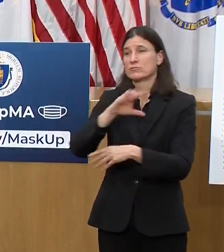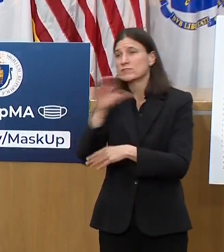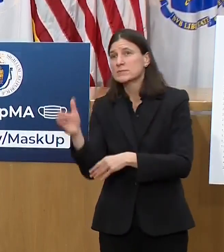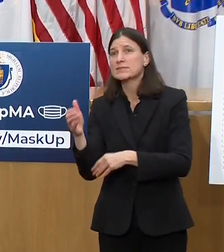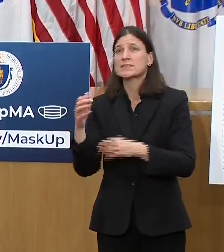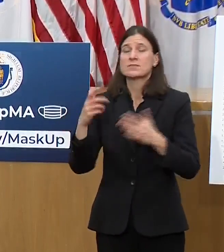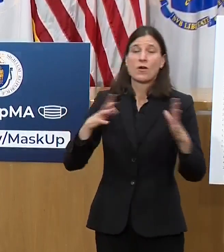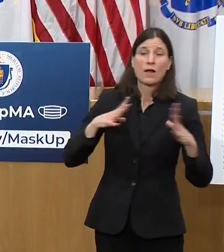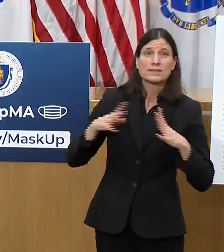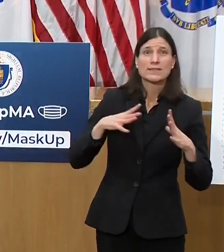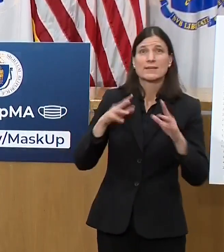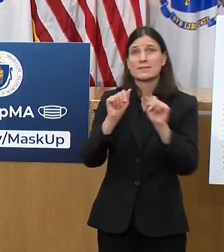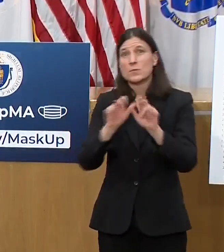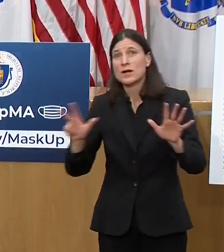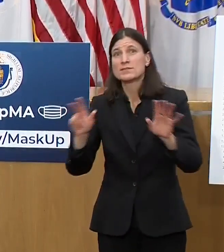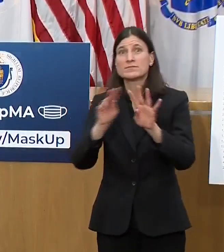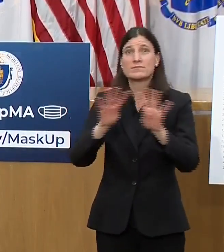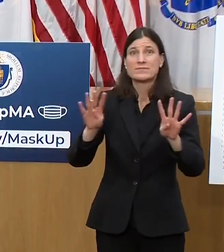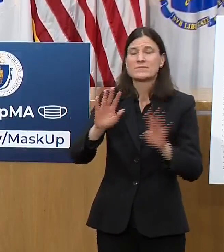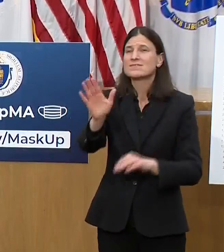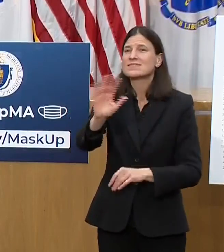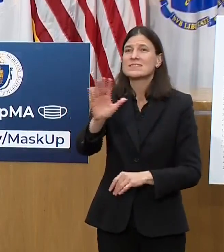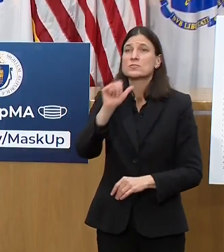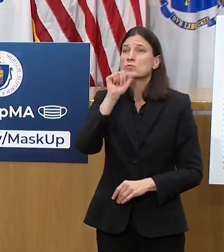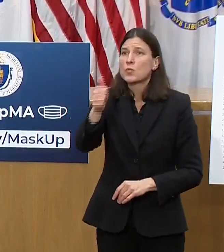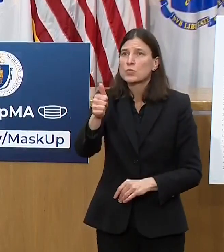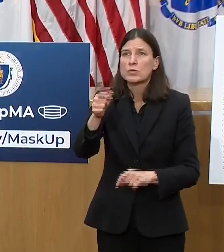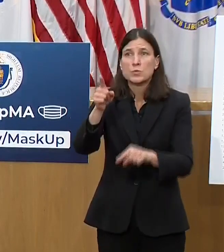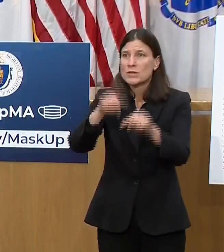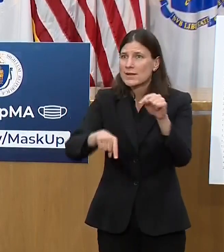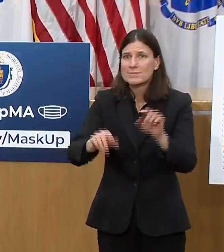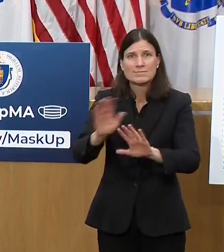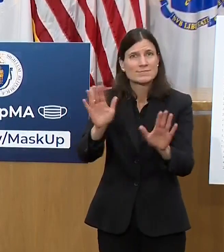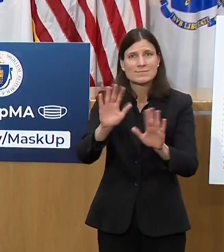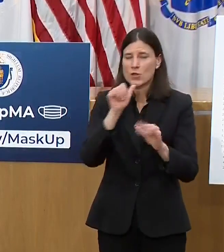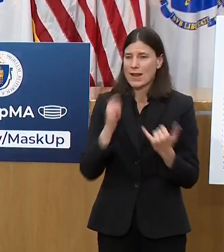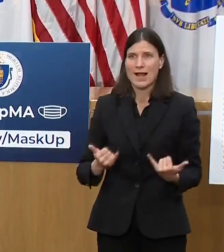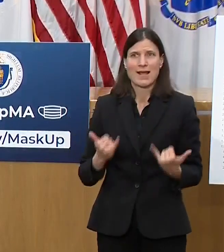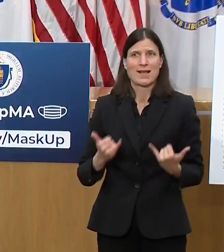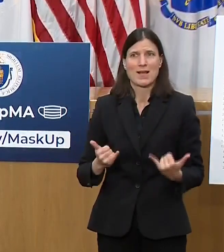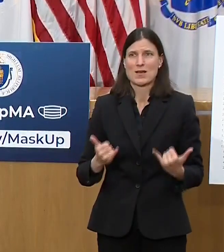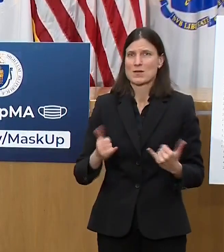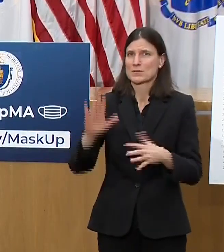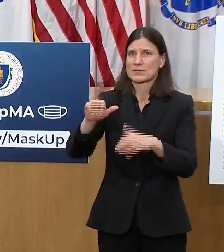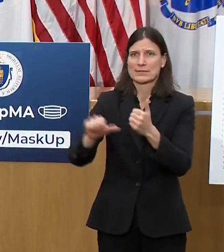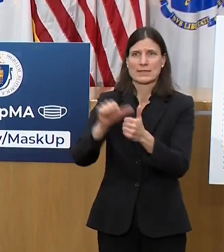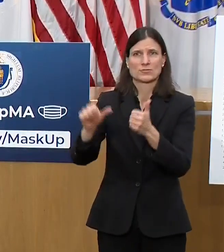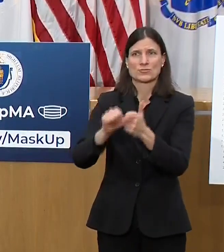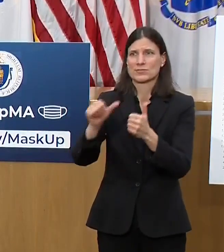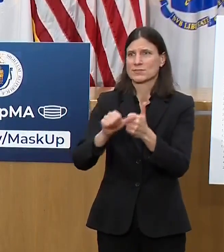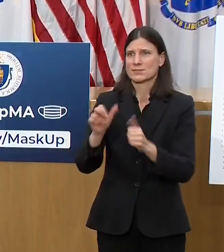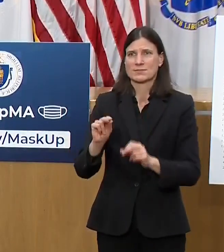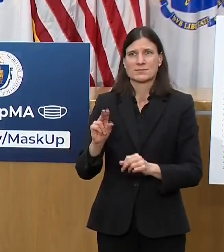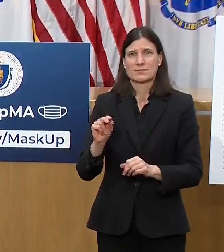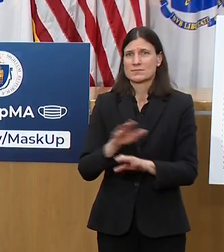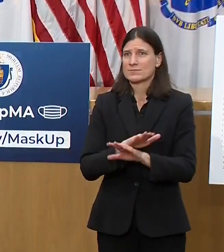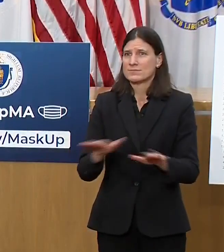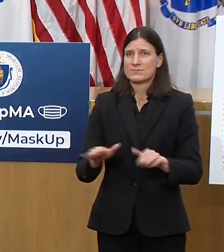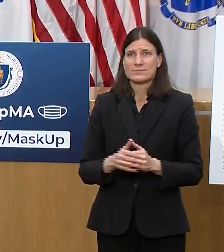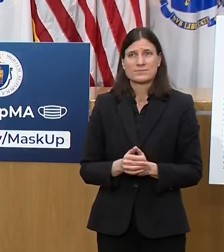but remember, we are still in the tunnel. The sooner all of us adhere to the